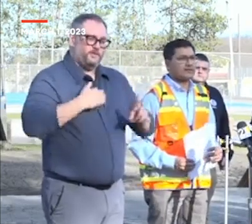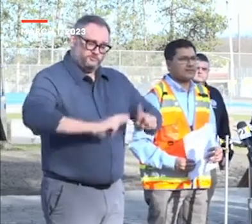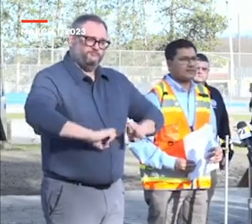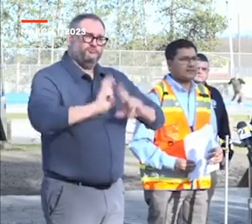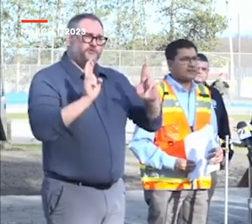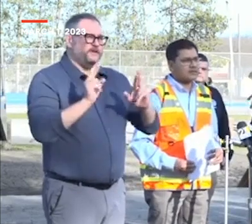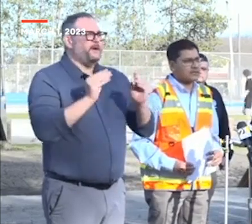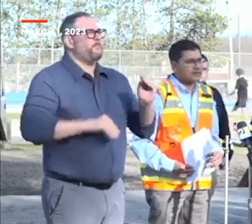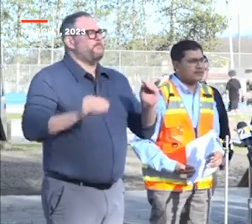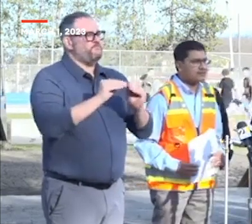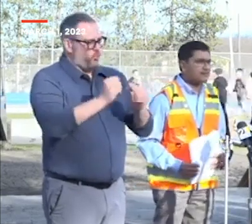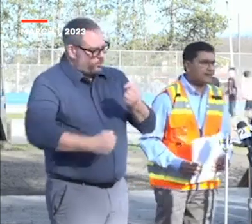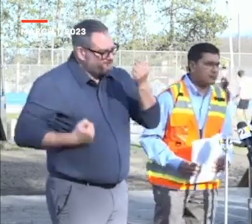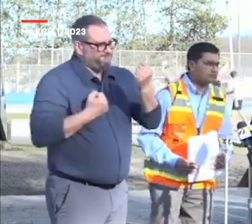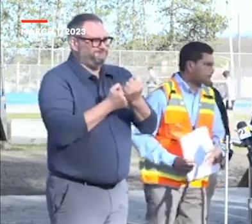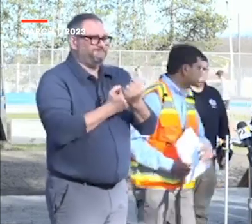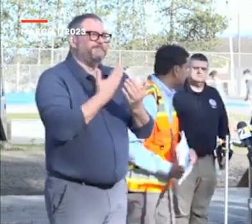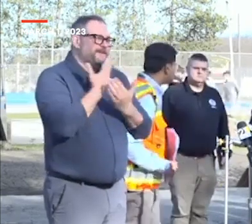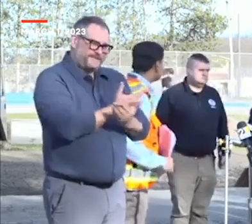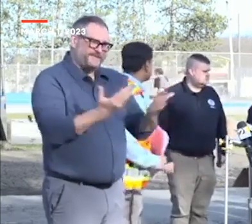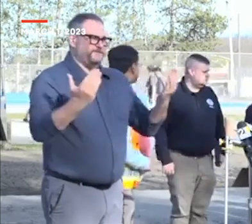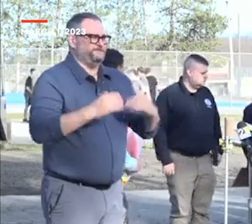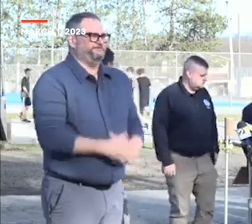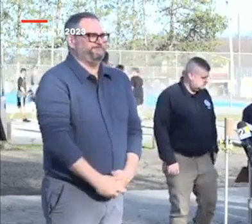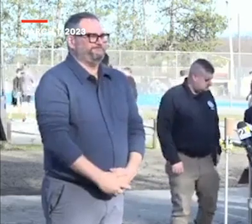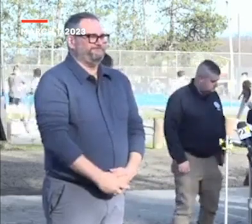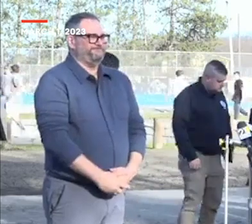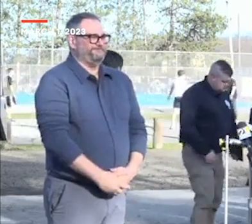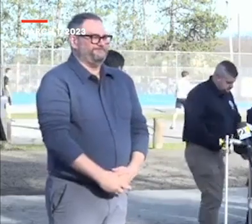further assistance to the community. Thank you.